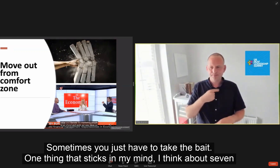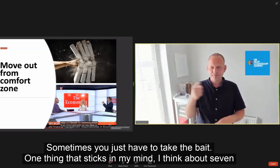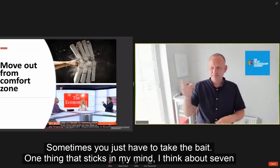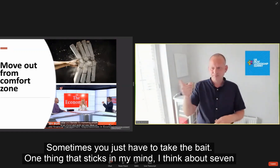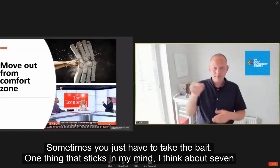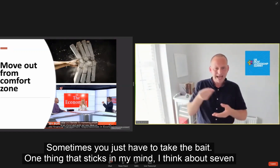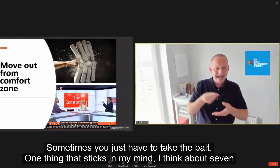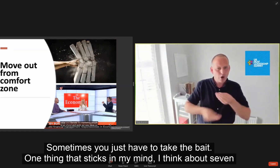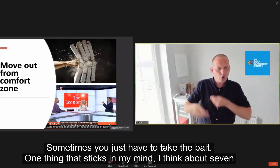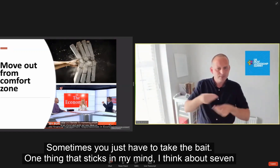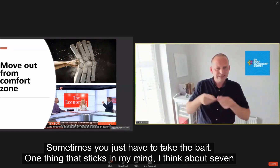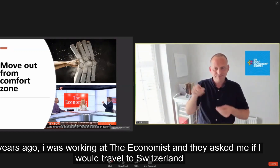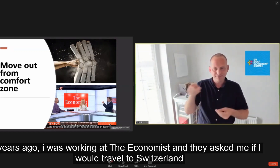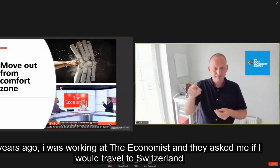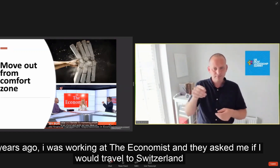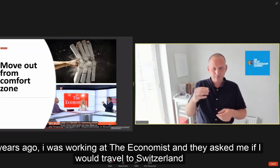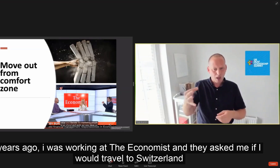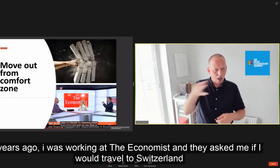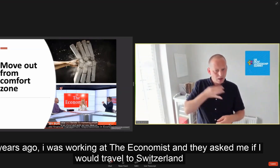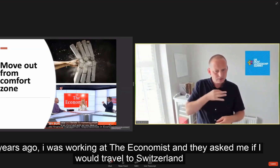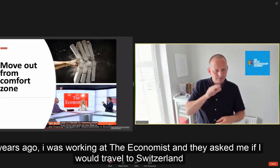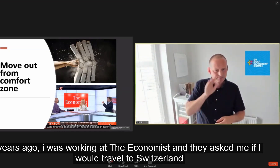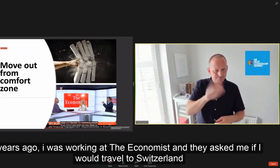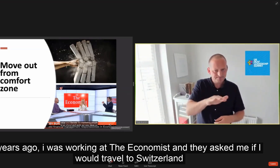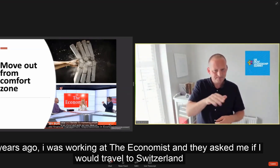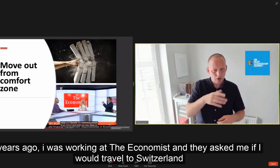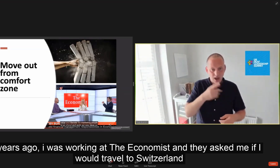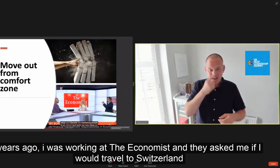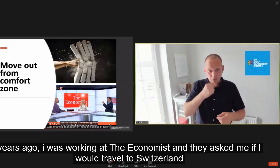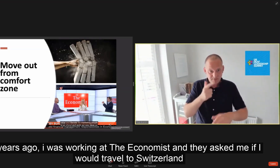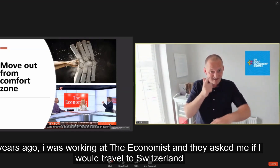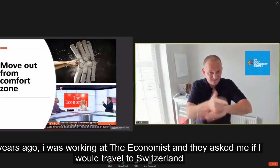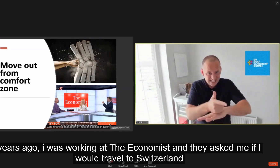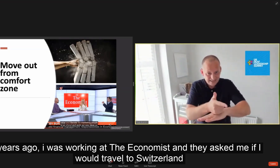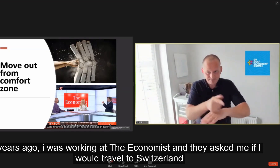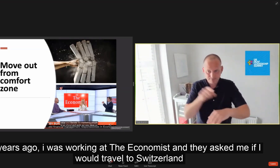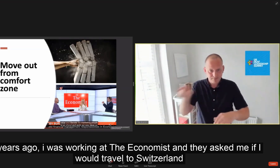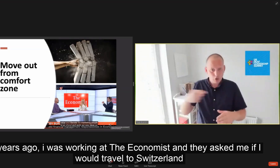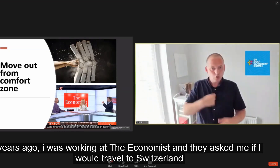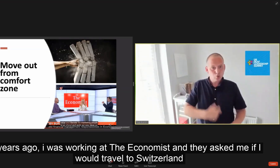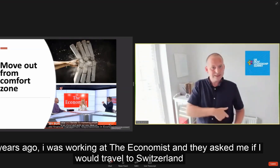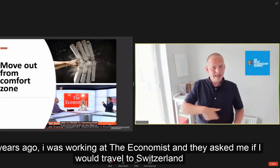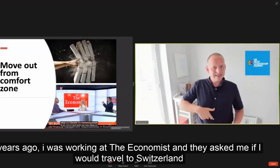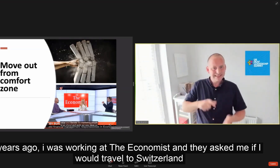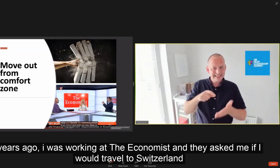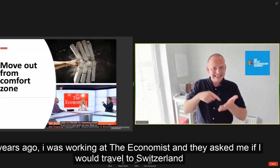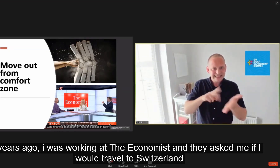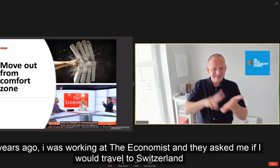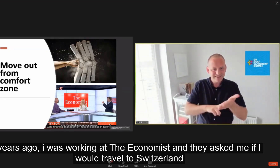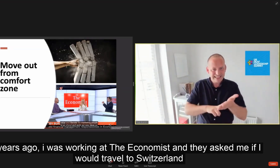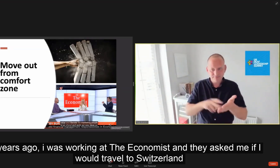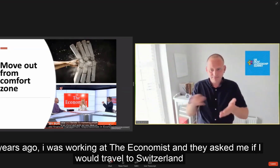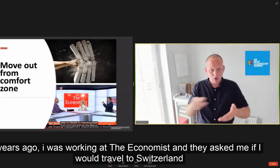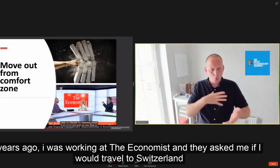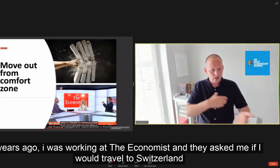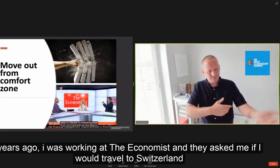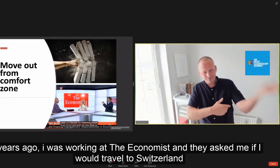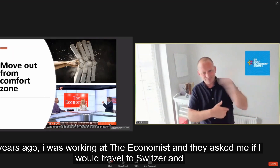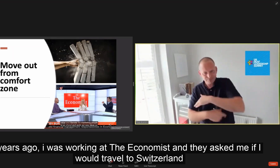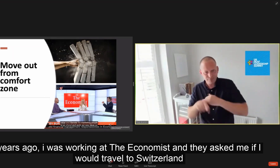about 7 years ago, I was working at The Economist, and they asked me if I would travel to Switzerland to be